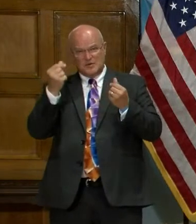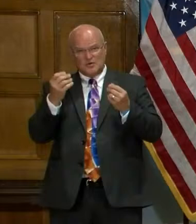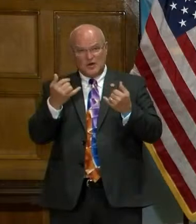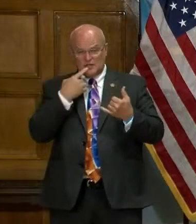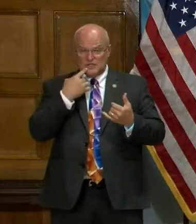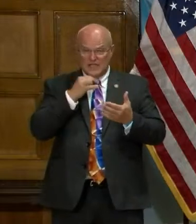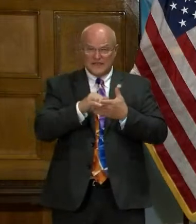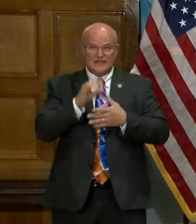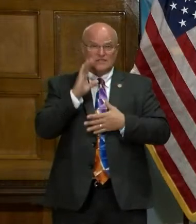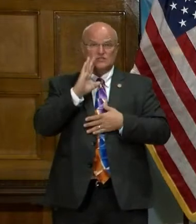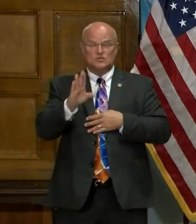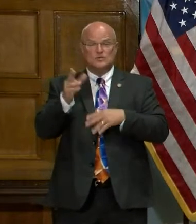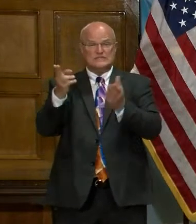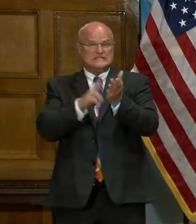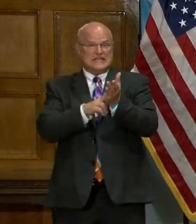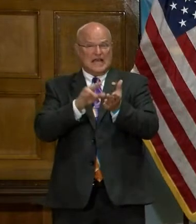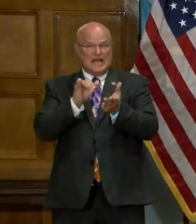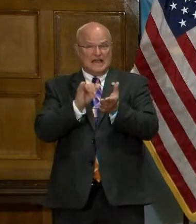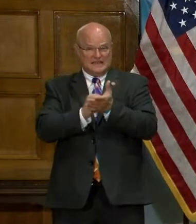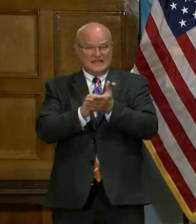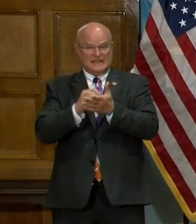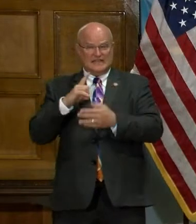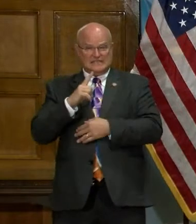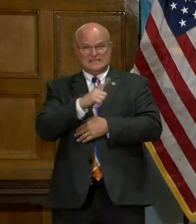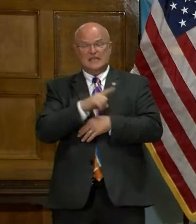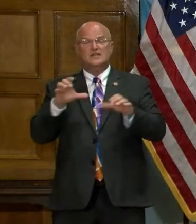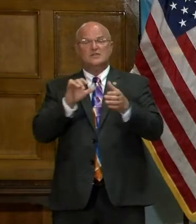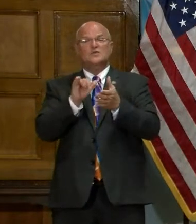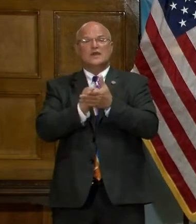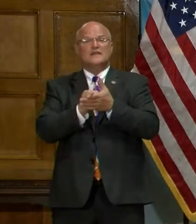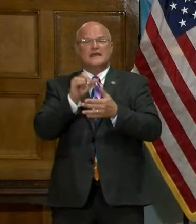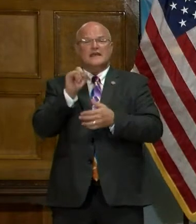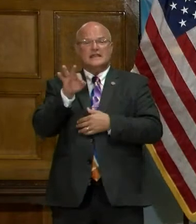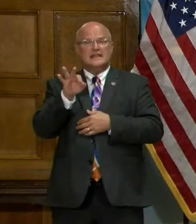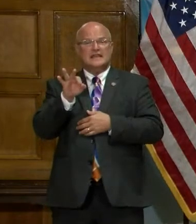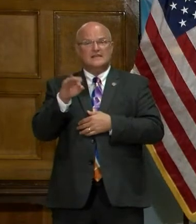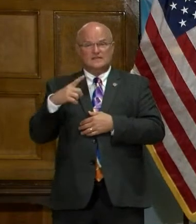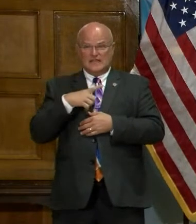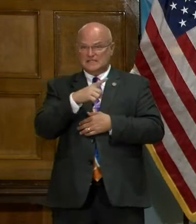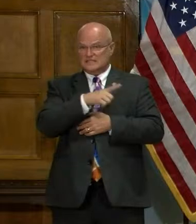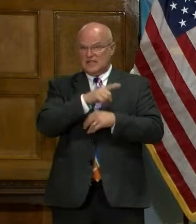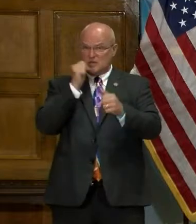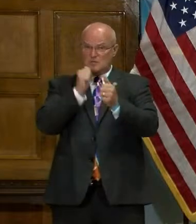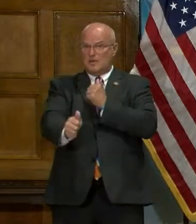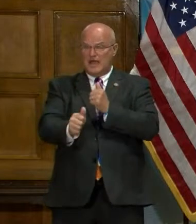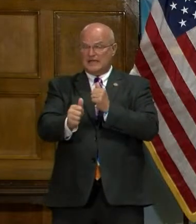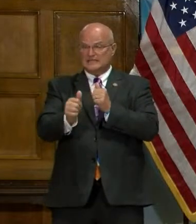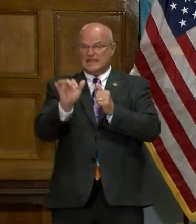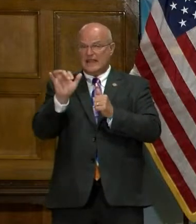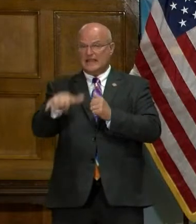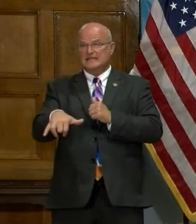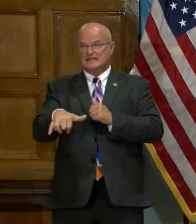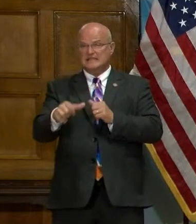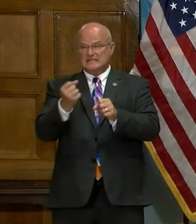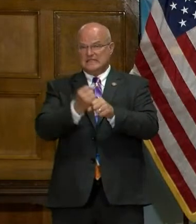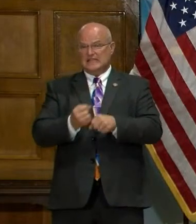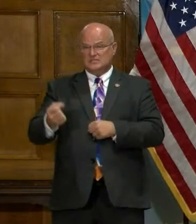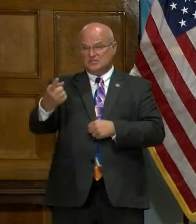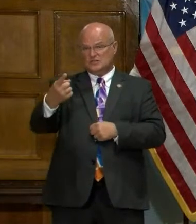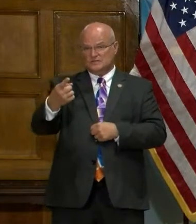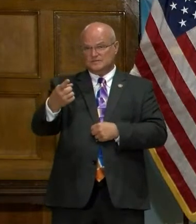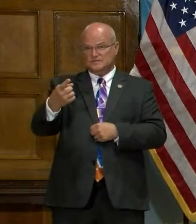are you saying that you would sign legislation doing that if the legislature passed such a measure next